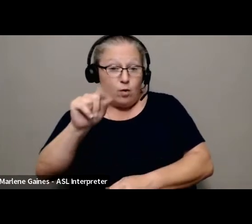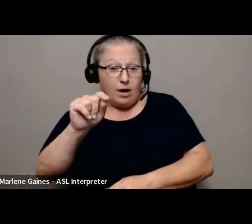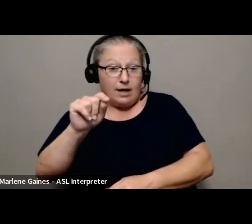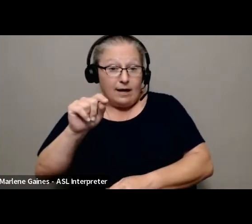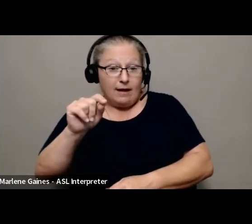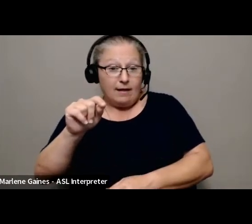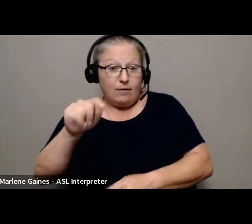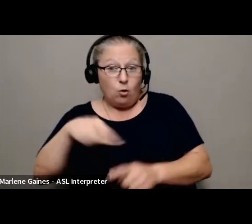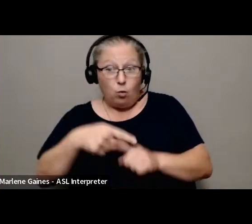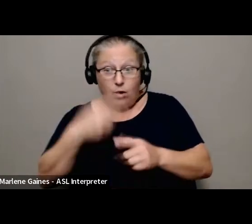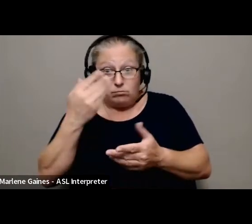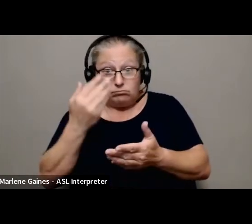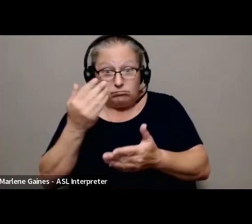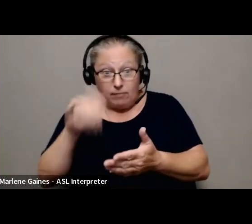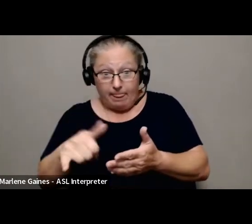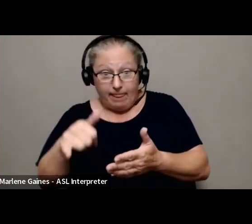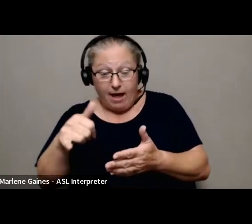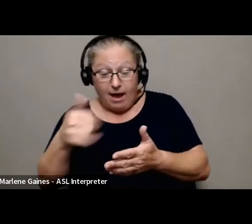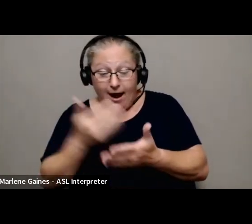that item,